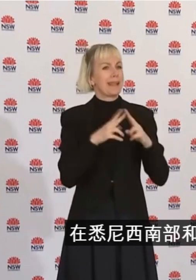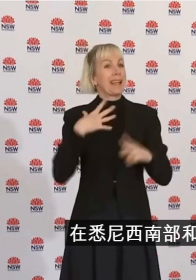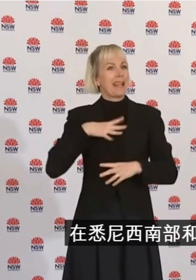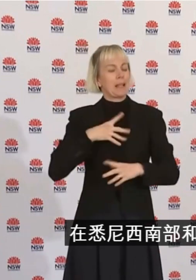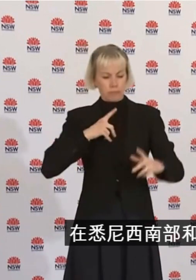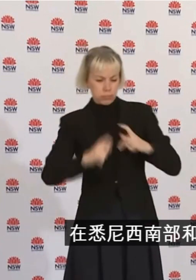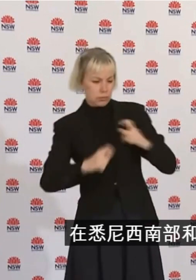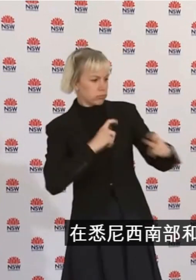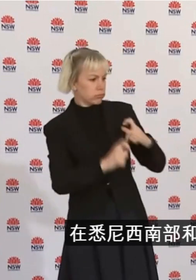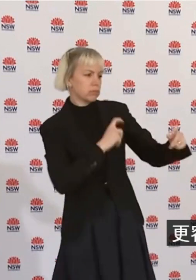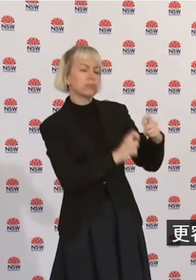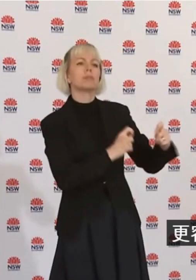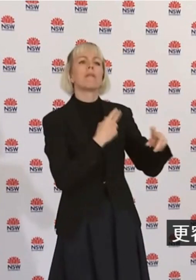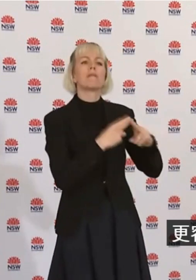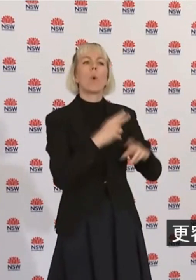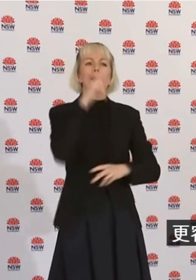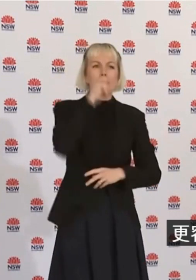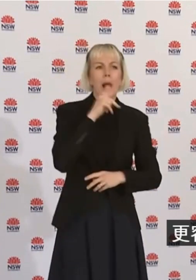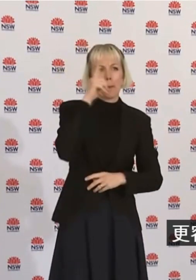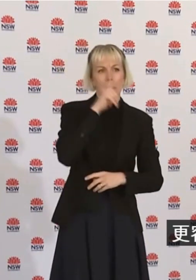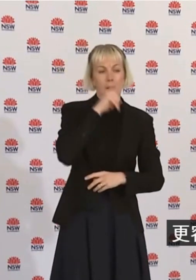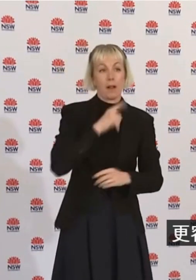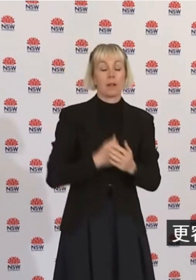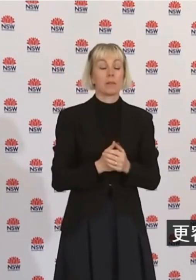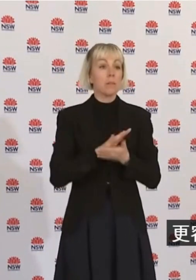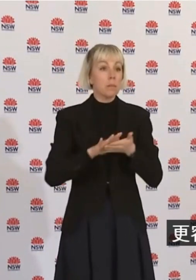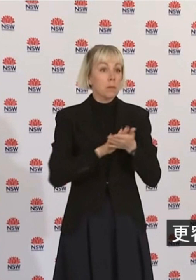preferred position then is to get greater access to Pfizer.